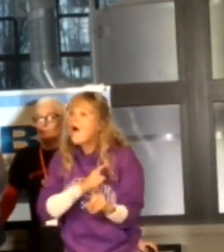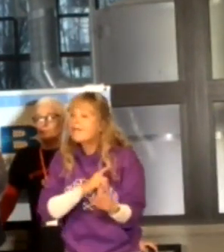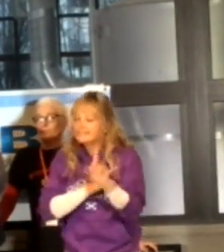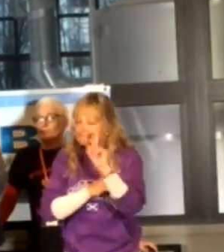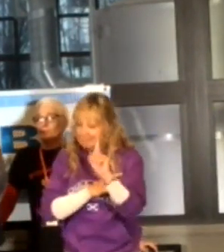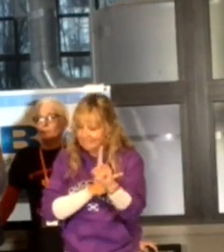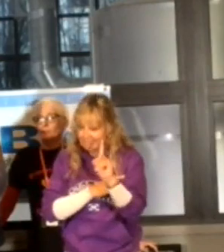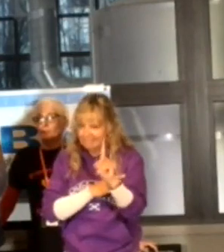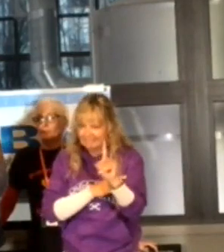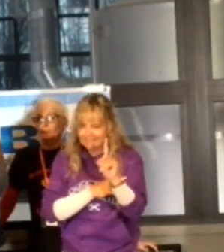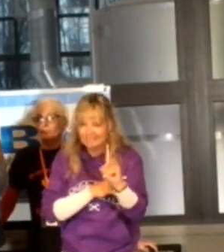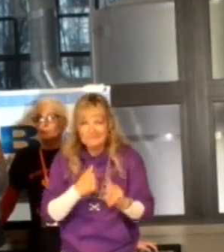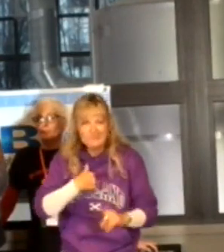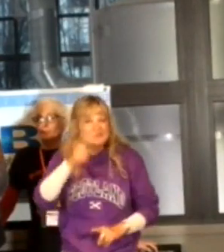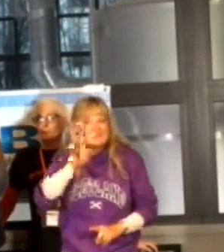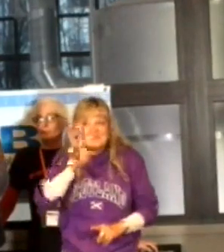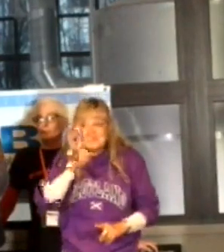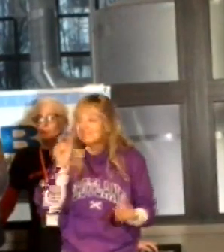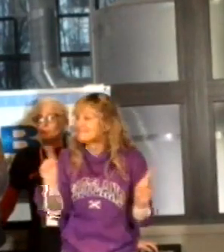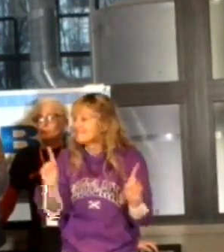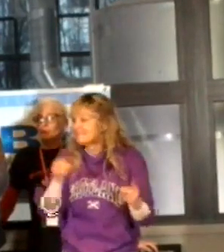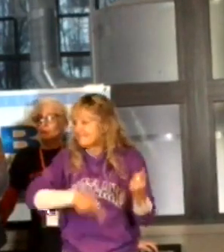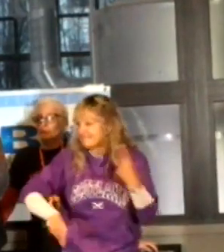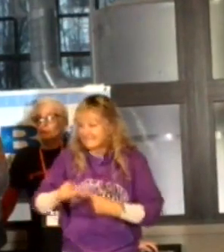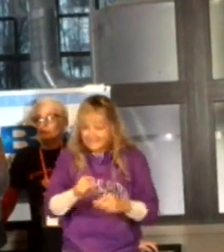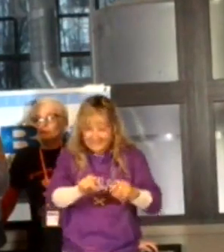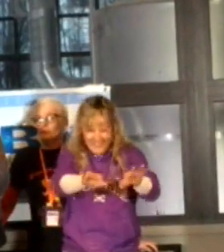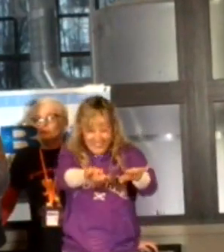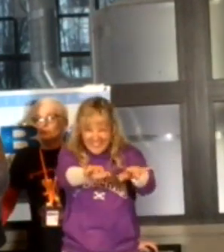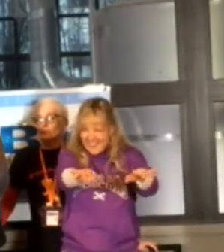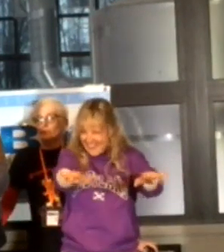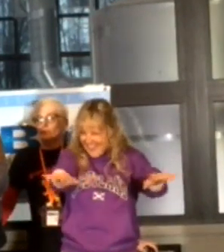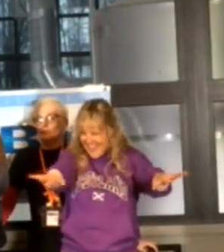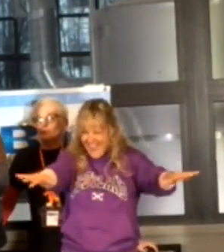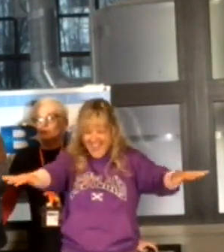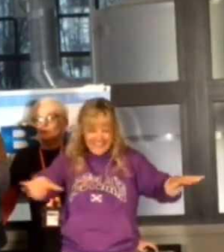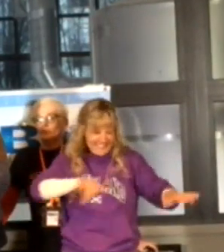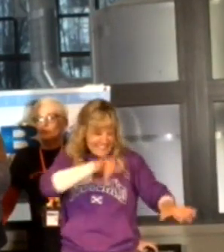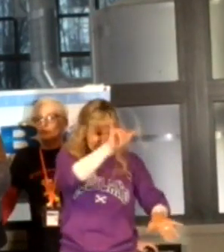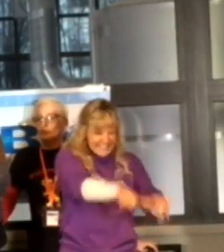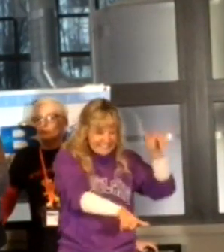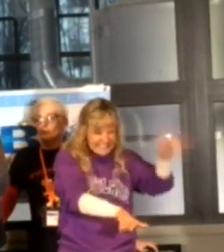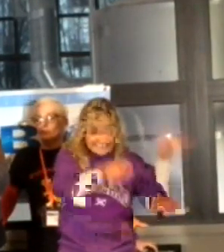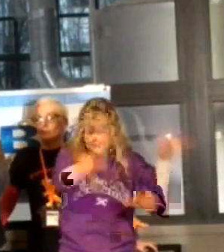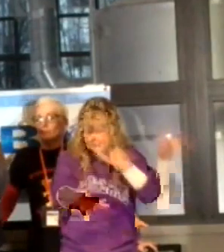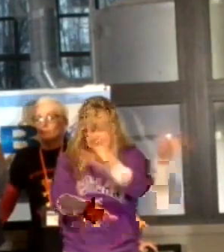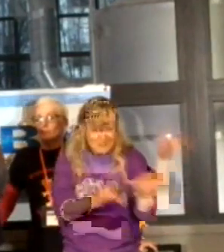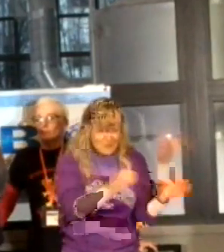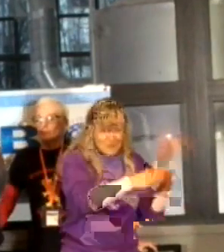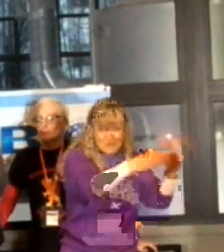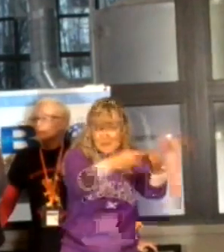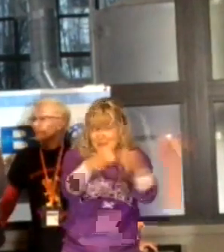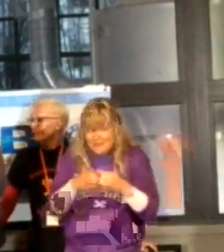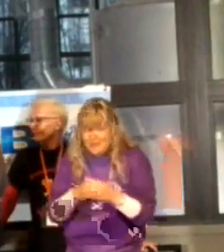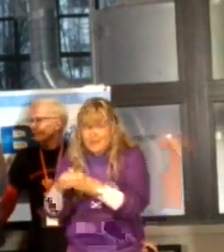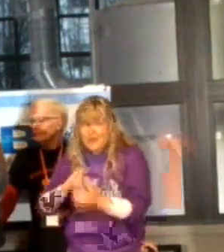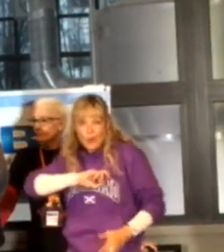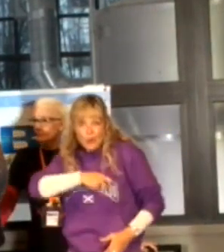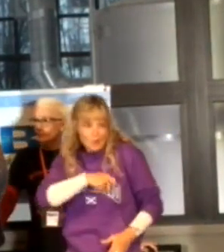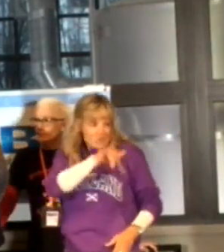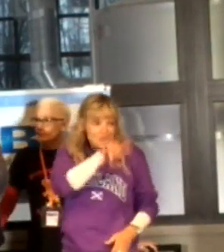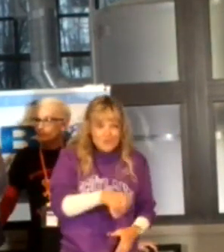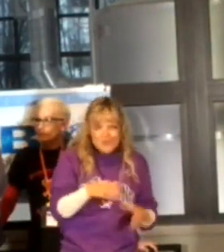it is because we already know there are hundreds of yes groups, yes hubs, trade unionists for